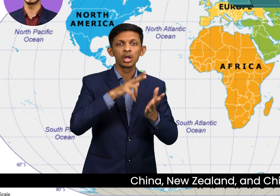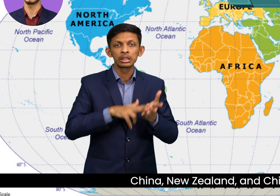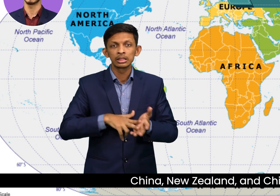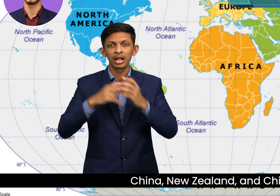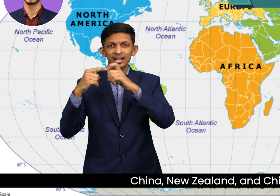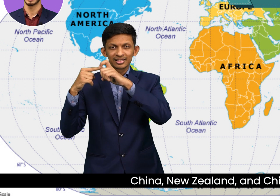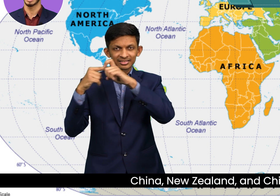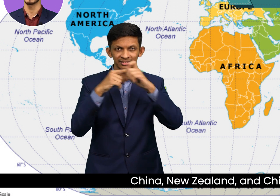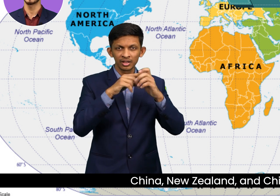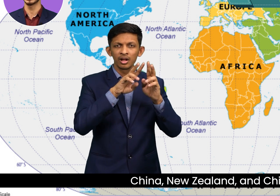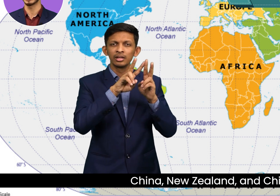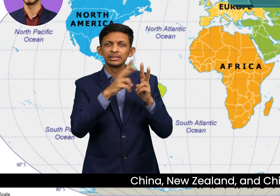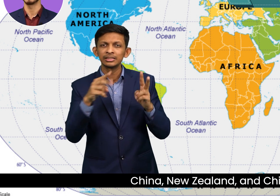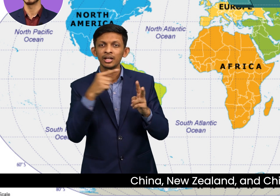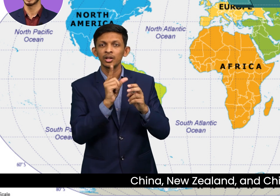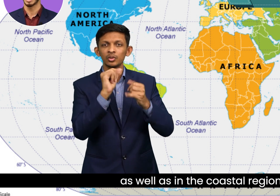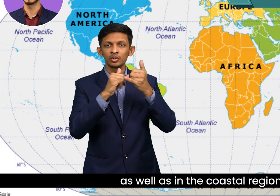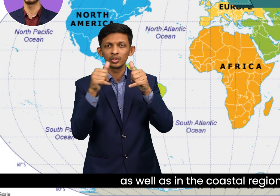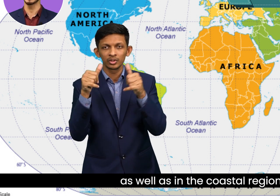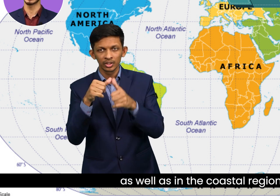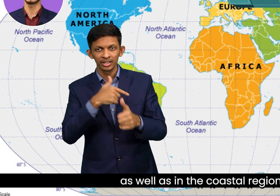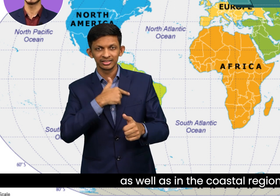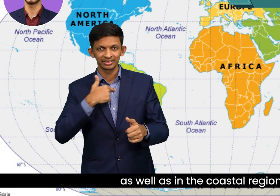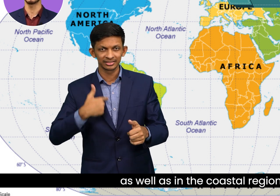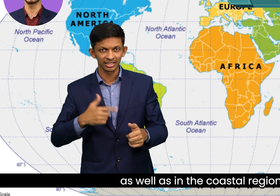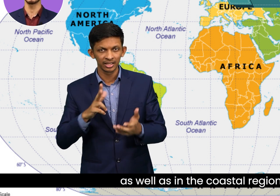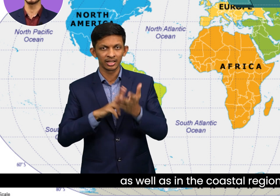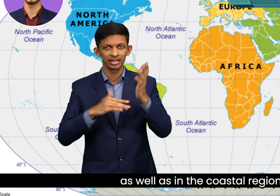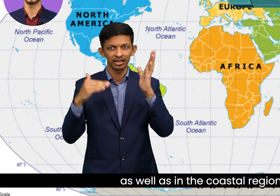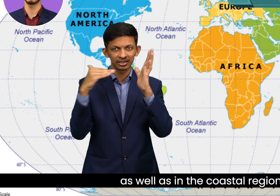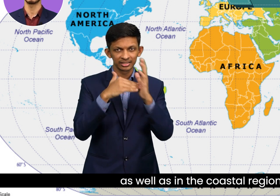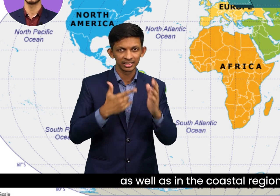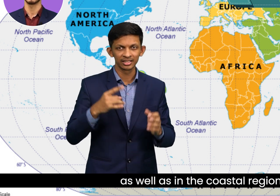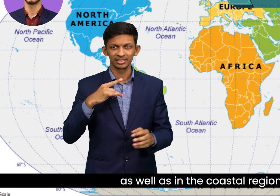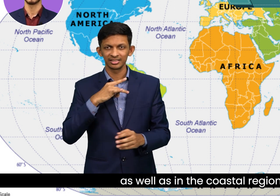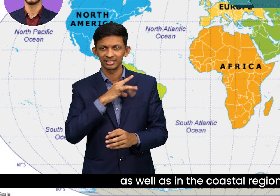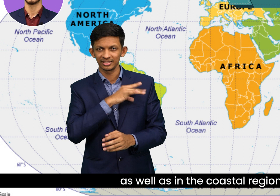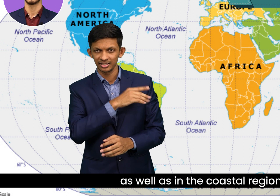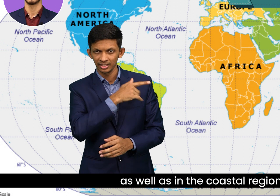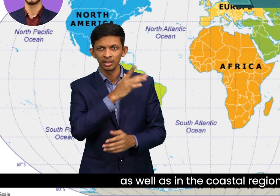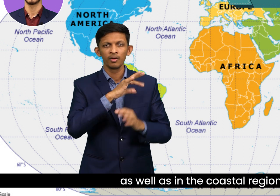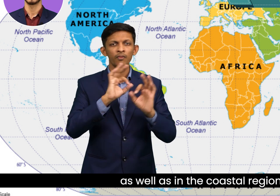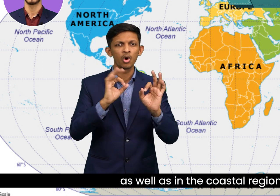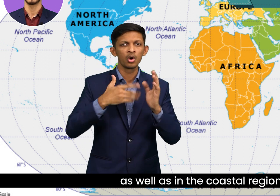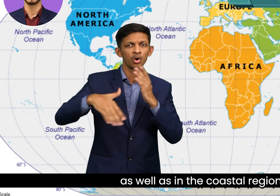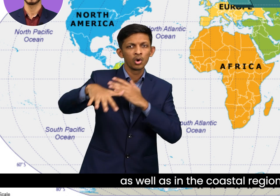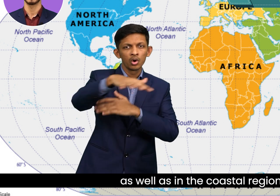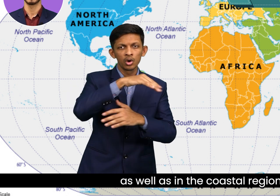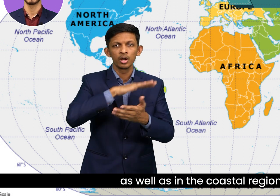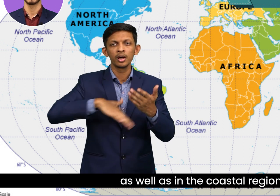New Zealand, and Chile, as well as in the coastal regions of